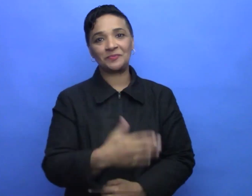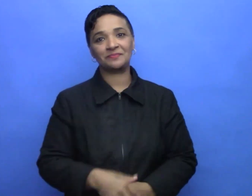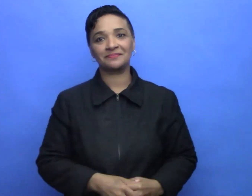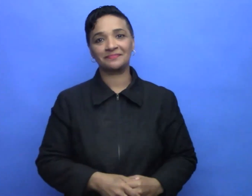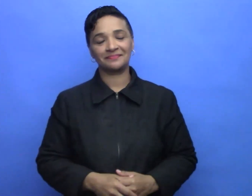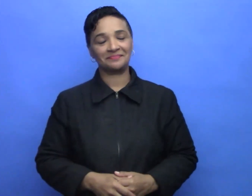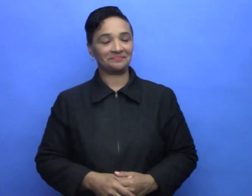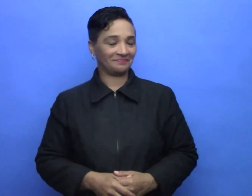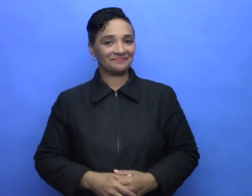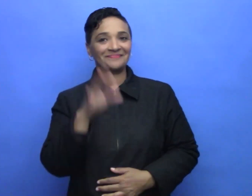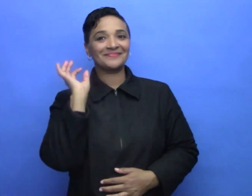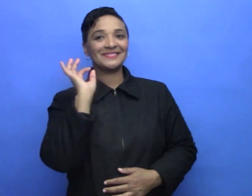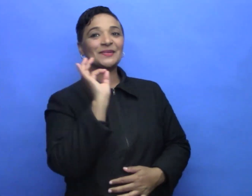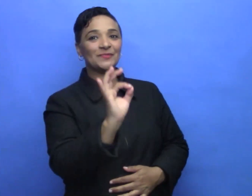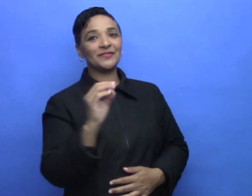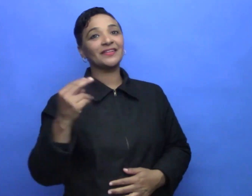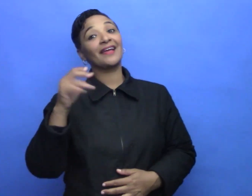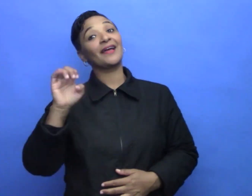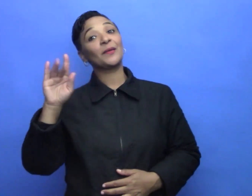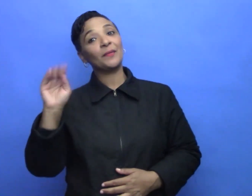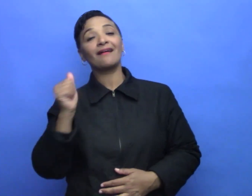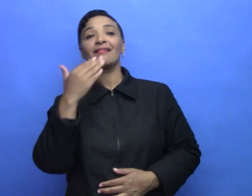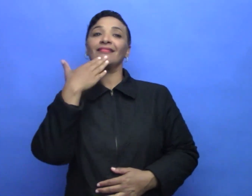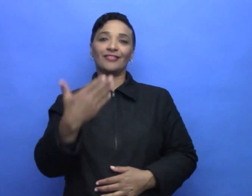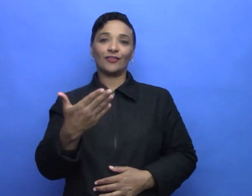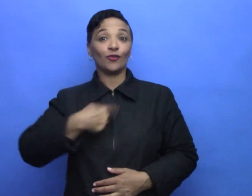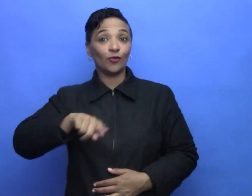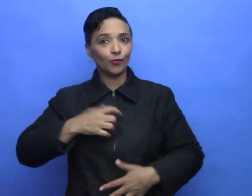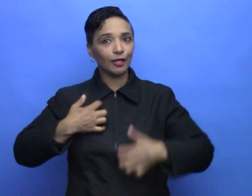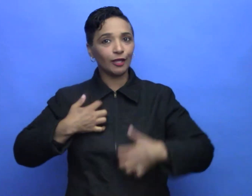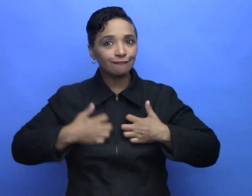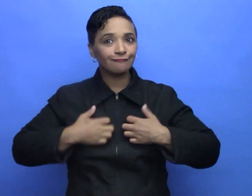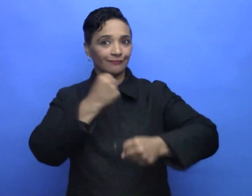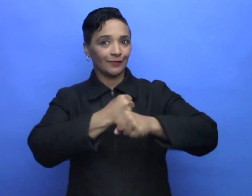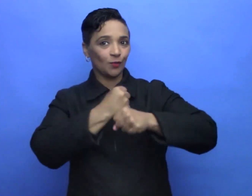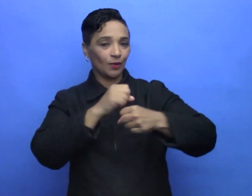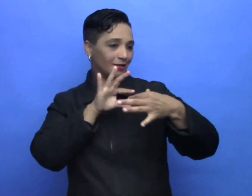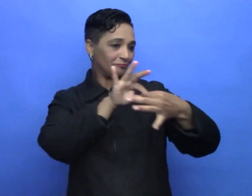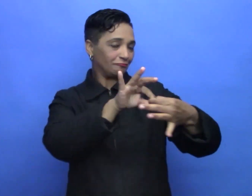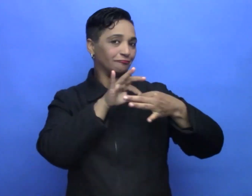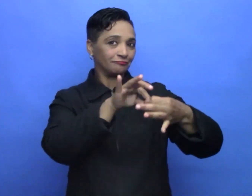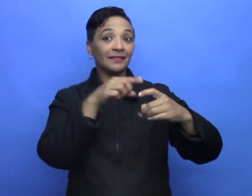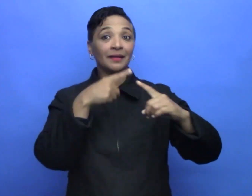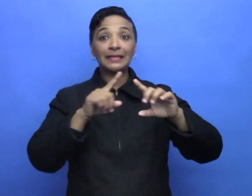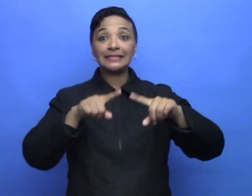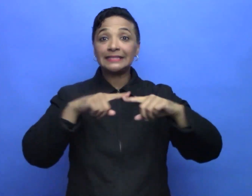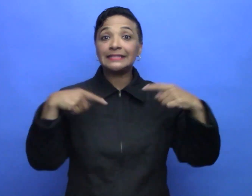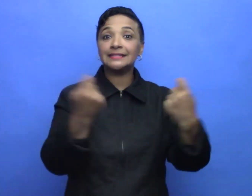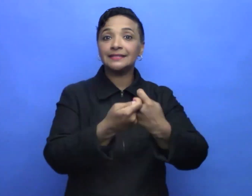Perfect. Thank you so much, Heba. Really helpful, really useful, and we look forward to working with you and working with the different country teams on